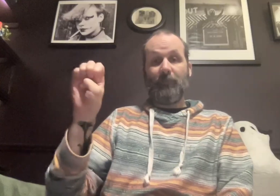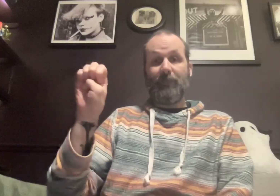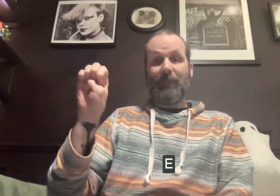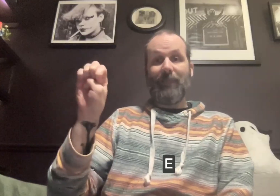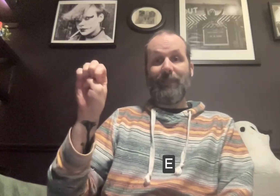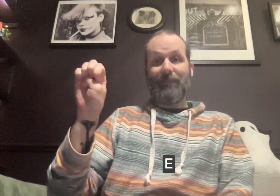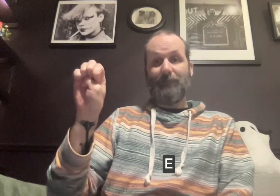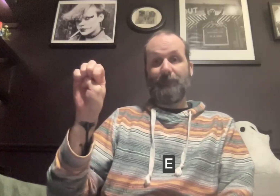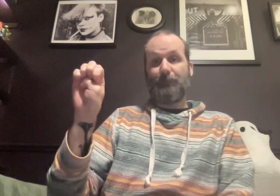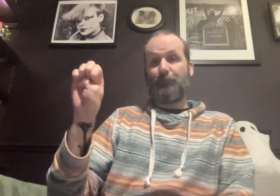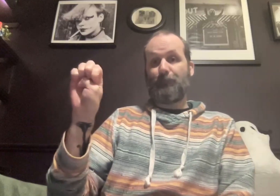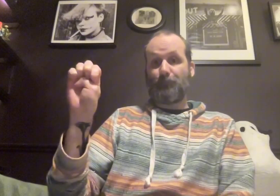E.